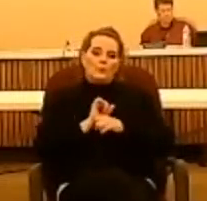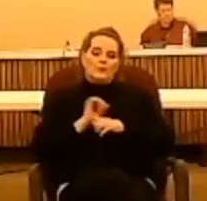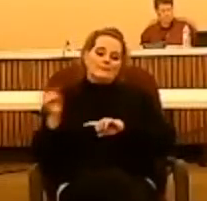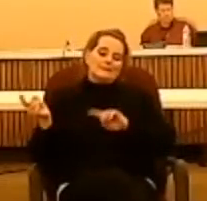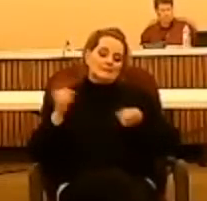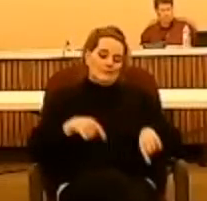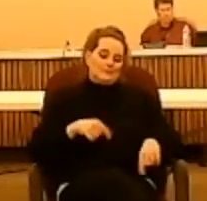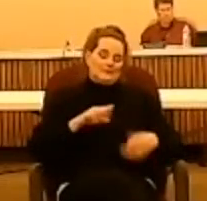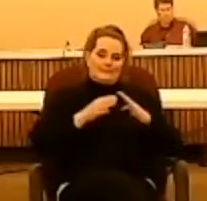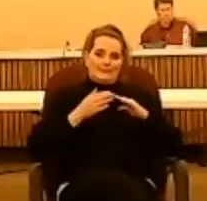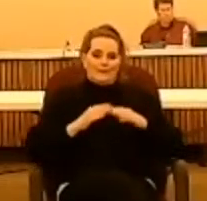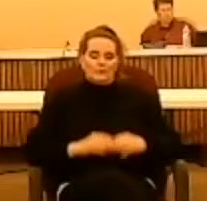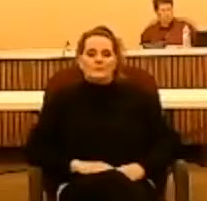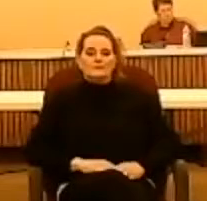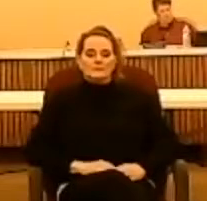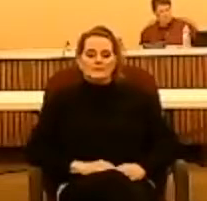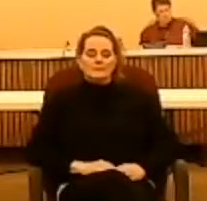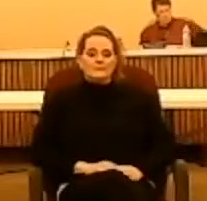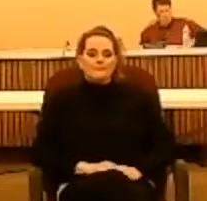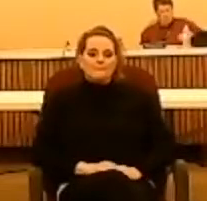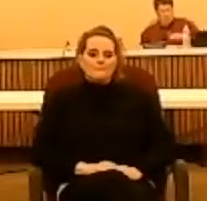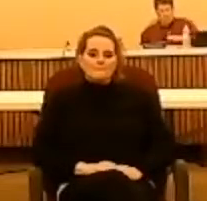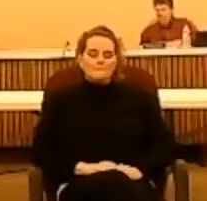in the new year.